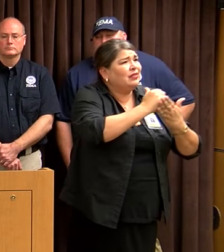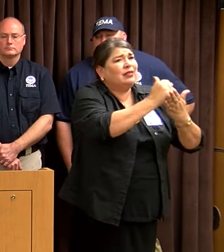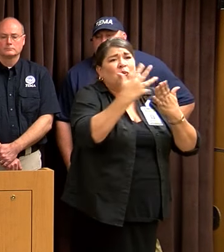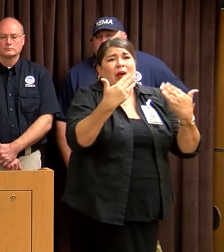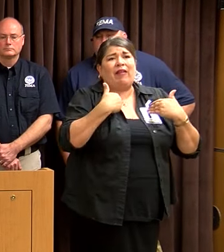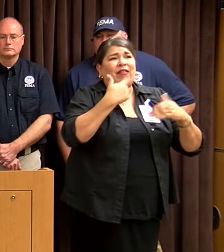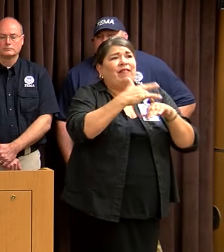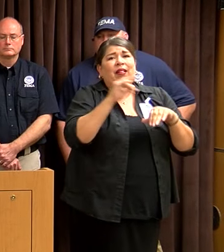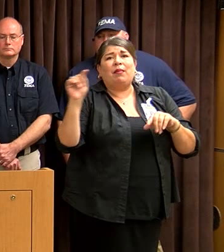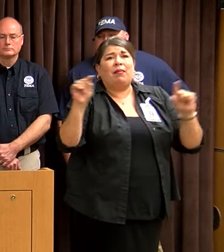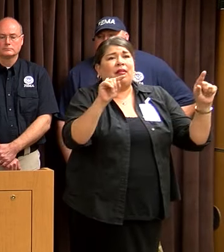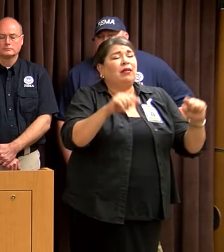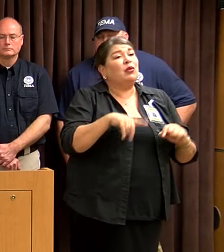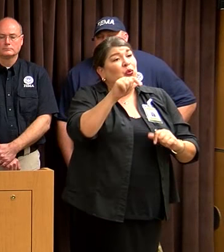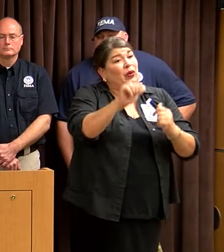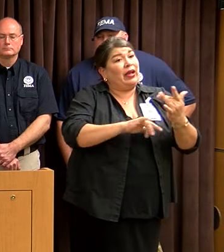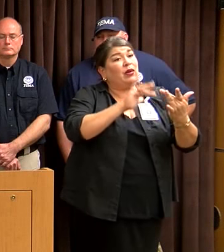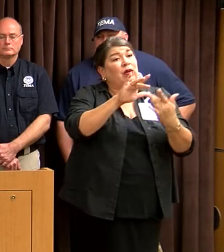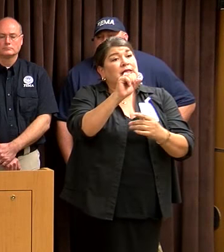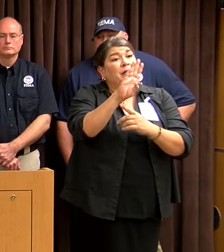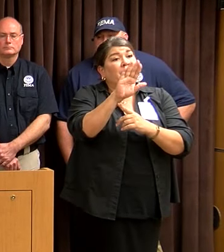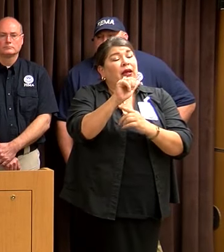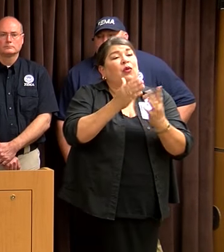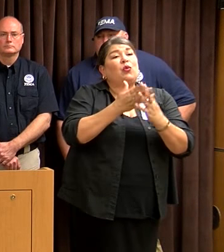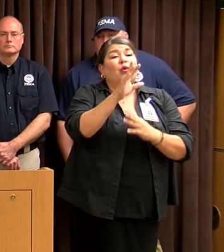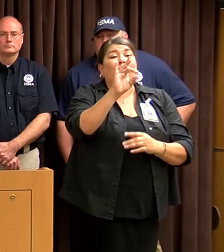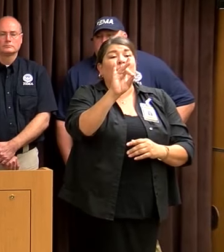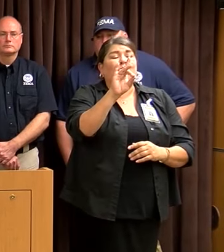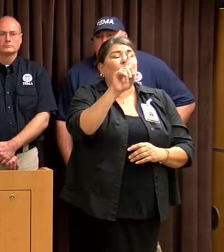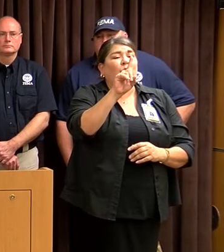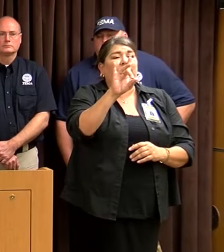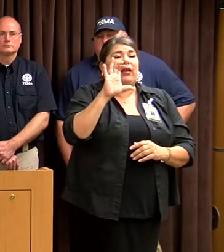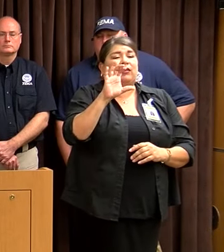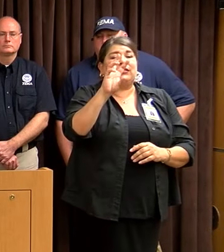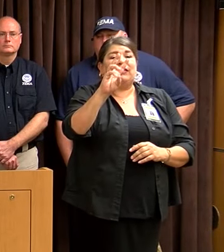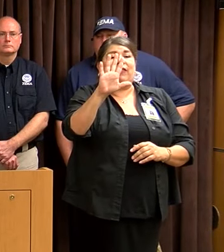available. You can reach the SBA at